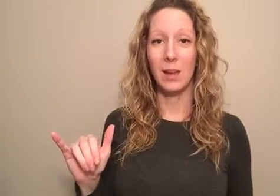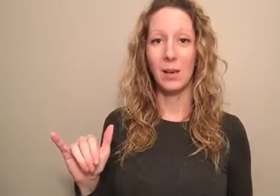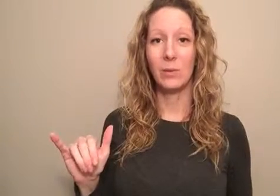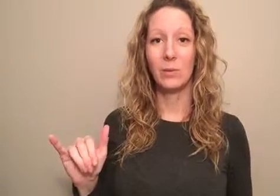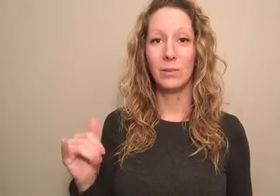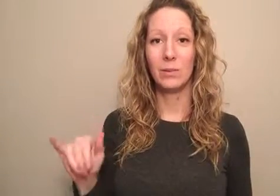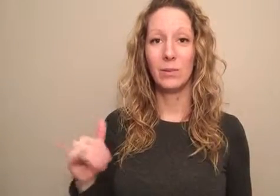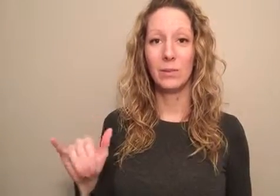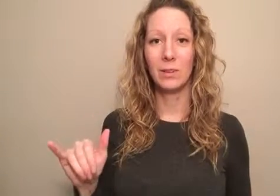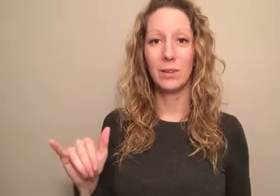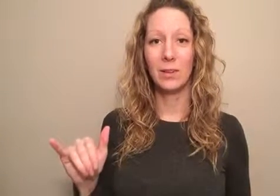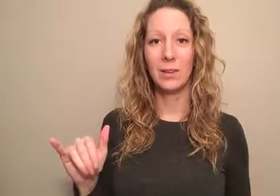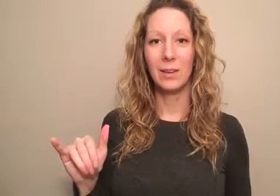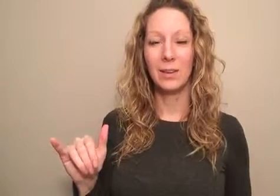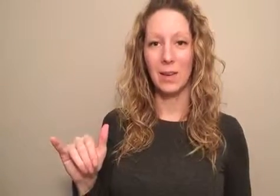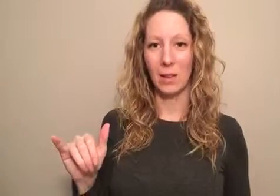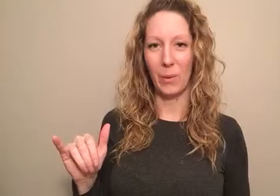yellow, yellow.